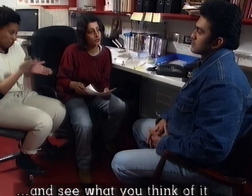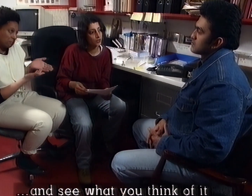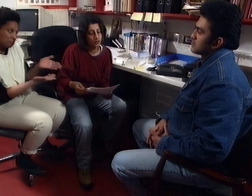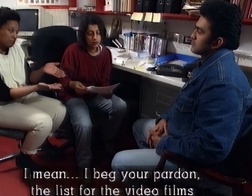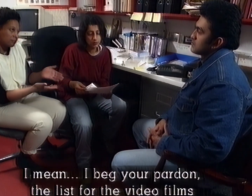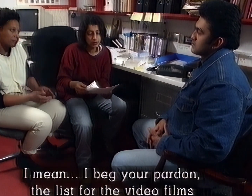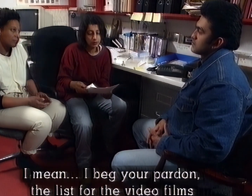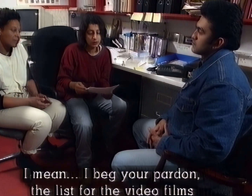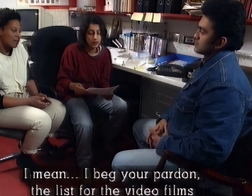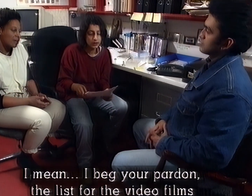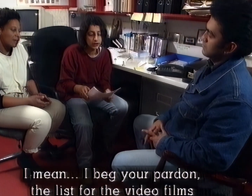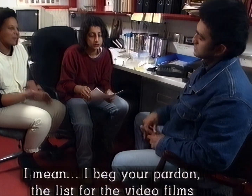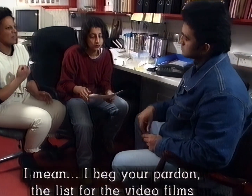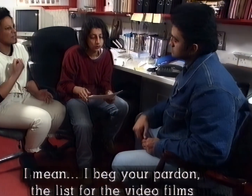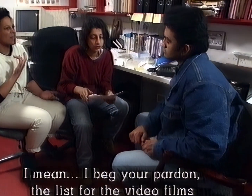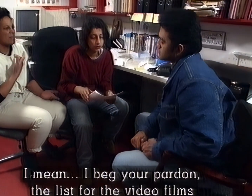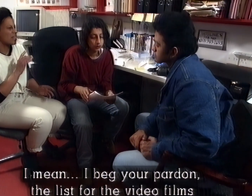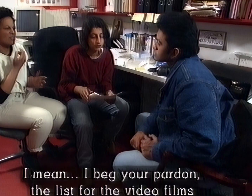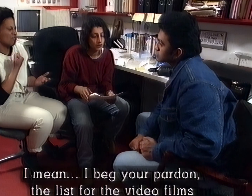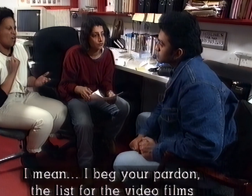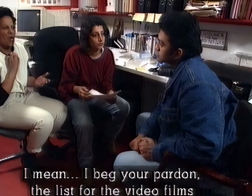the, I beg your pardon, the list for the video films.